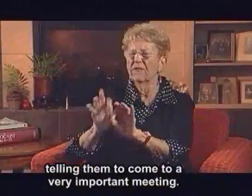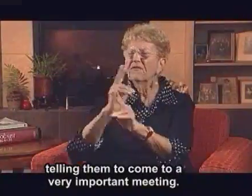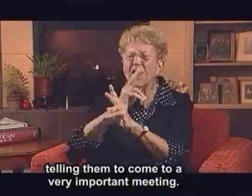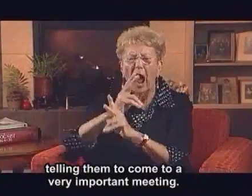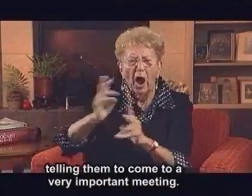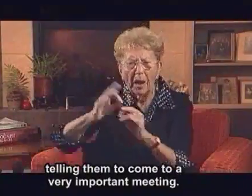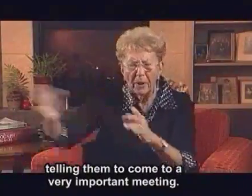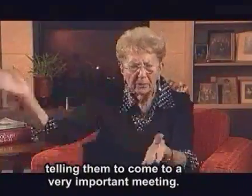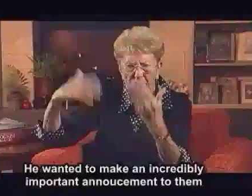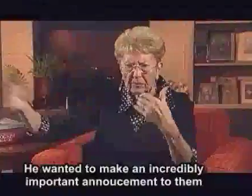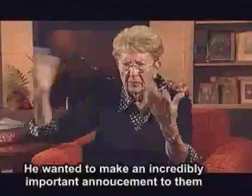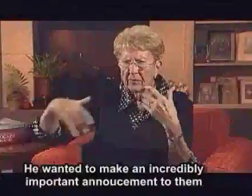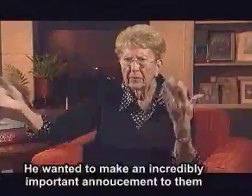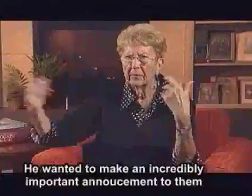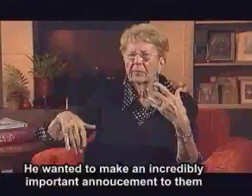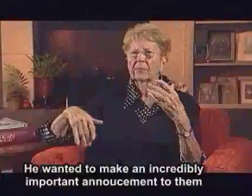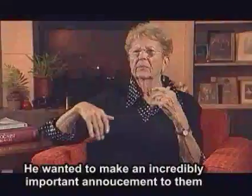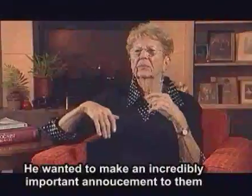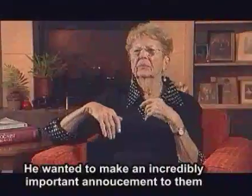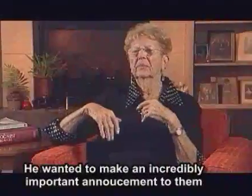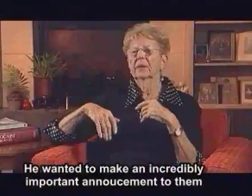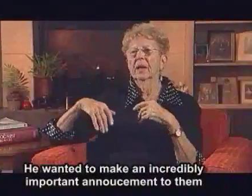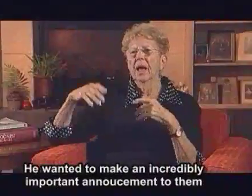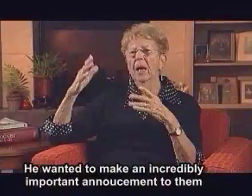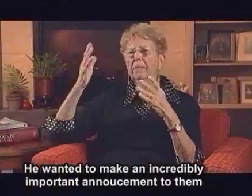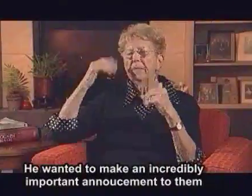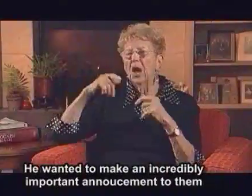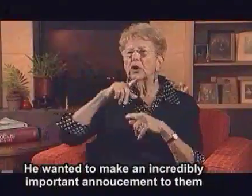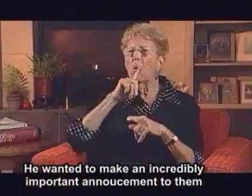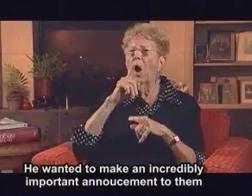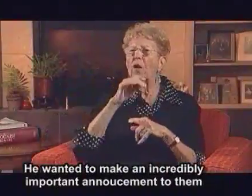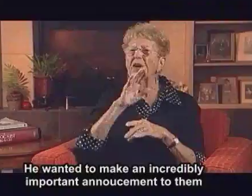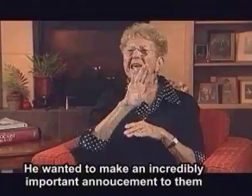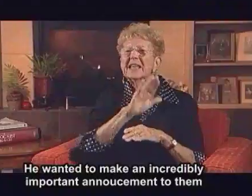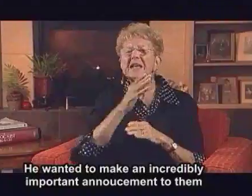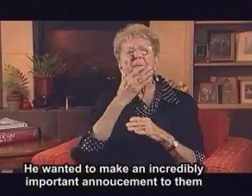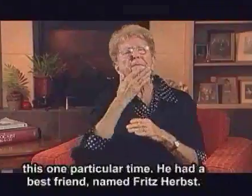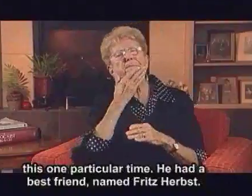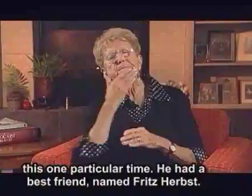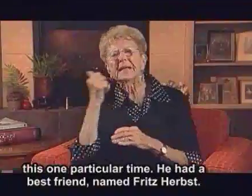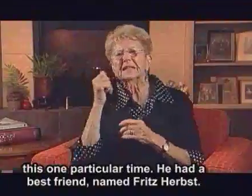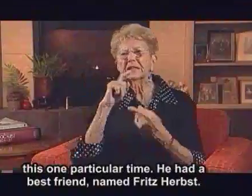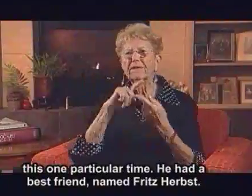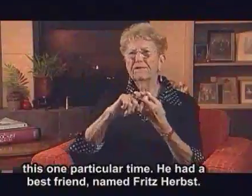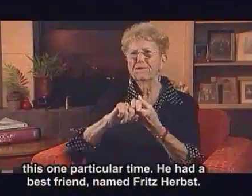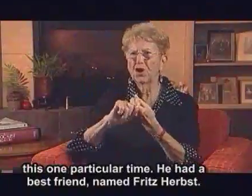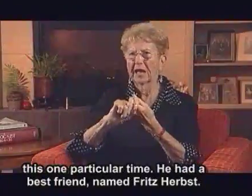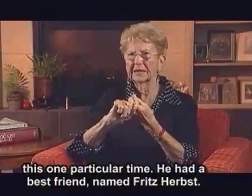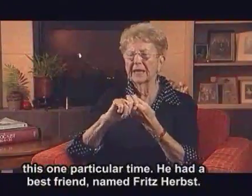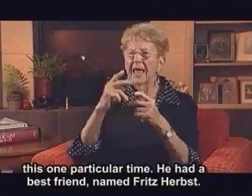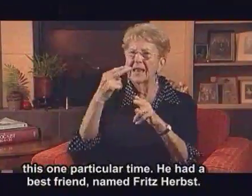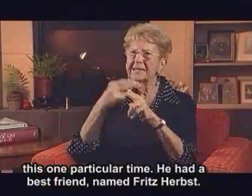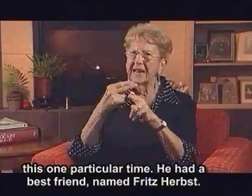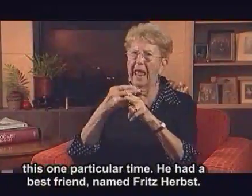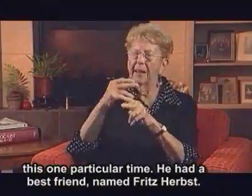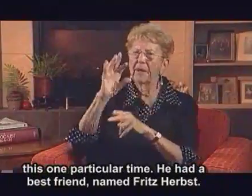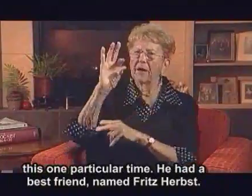meeting. And he wanted to make an incredibly important announcement to them this one particular time. He had a